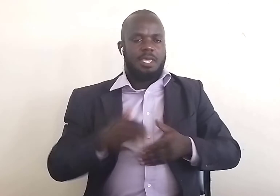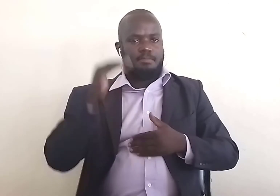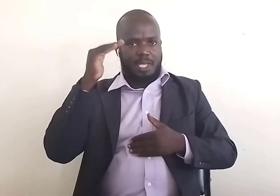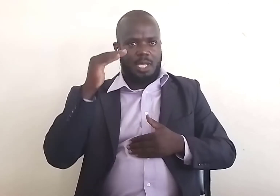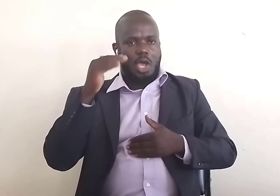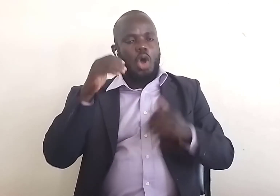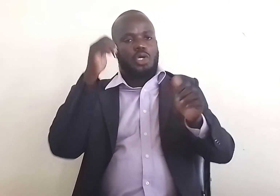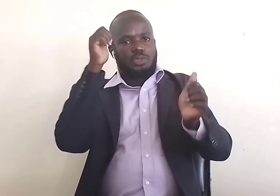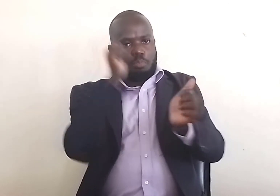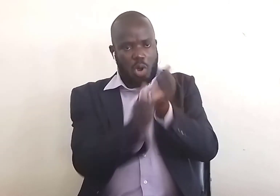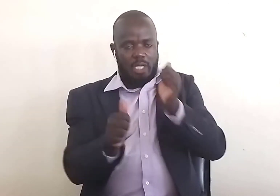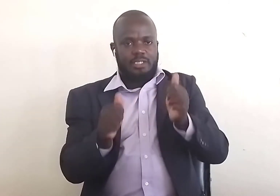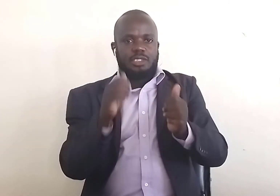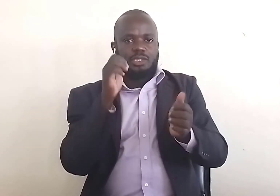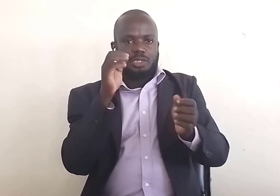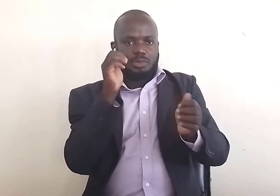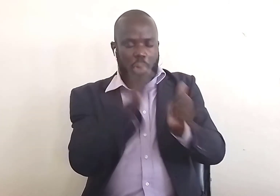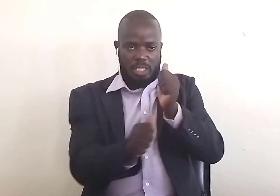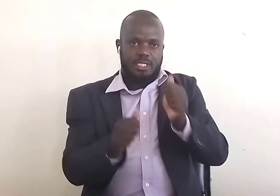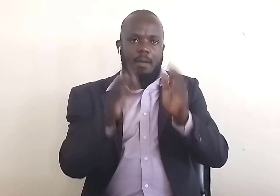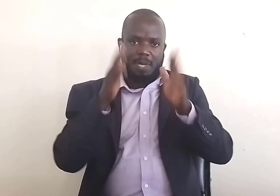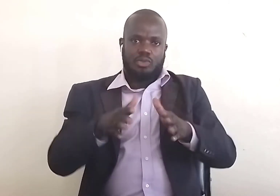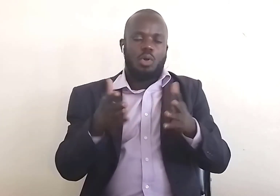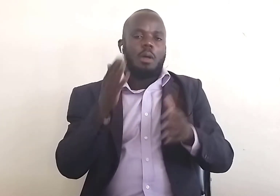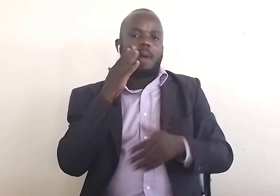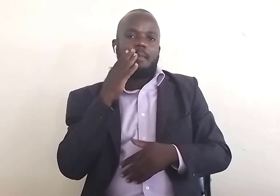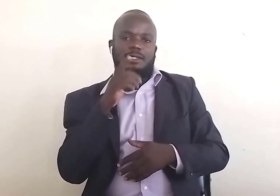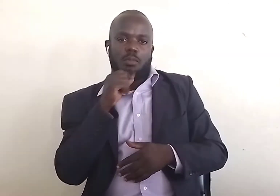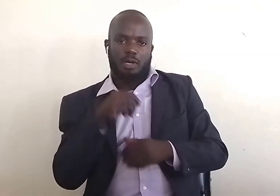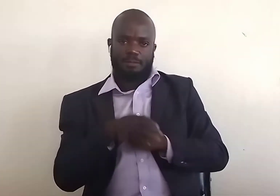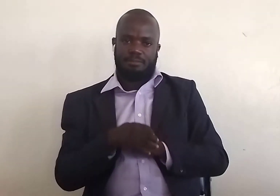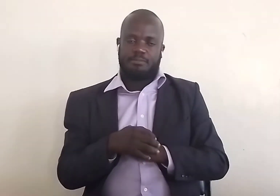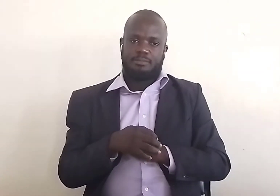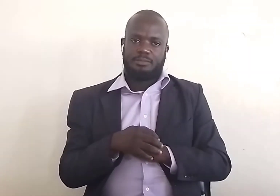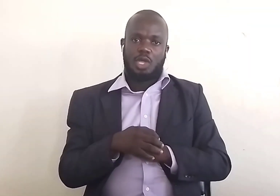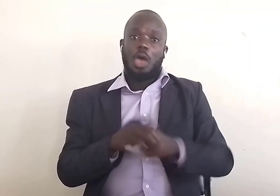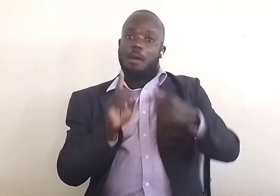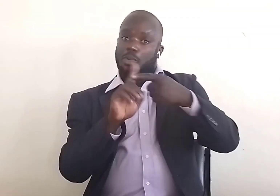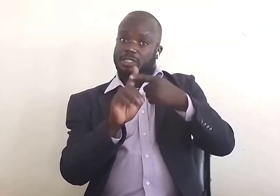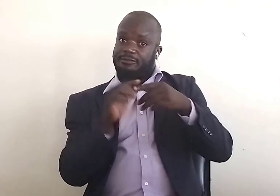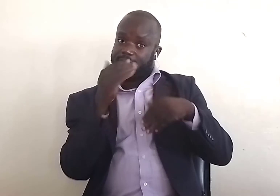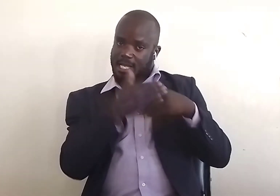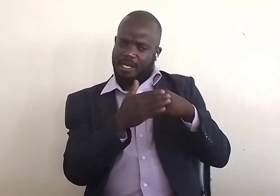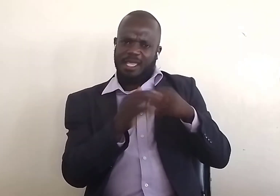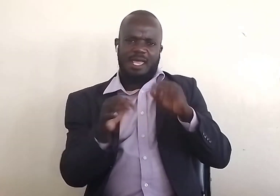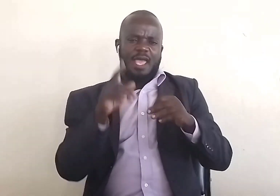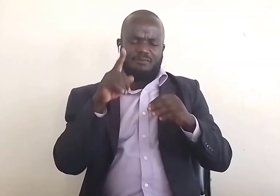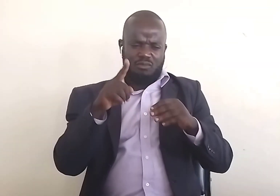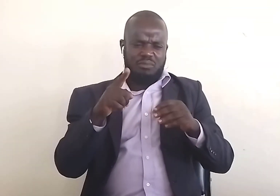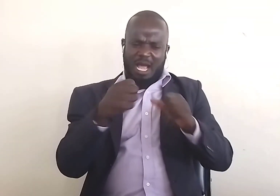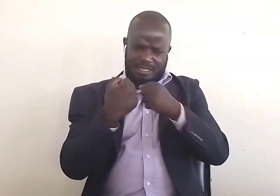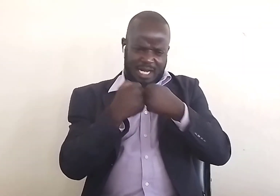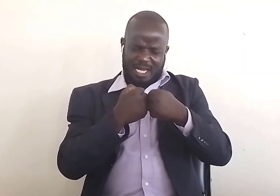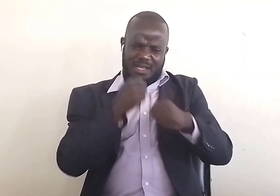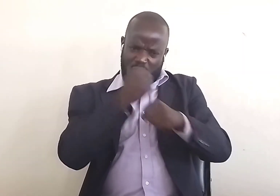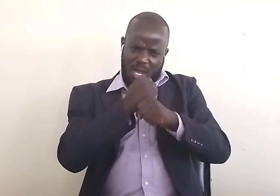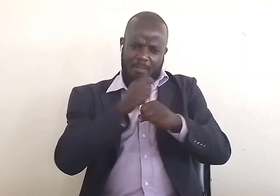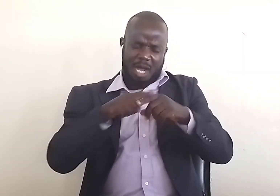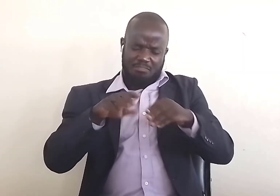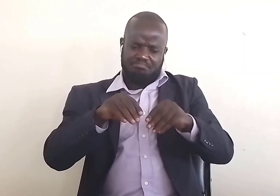or mama's boy. On a positive side, if you handle a challenging disagreement without appearing rattled, then